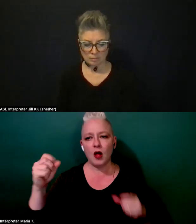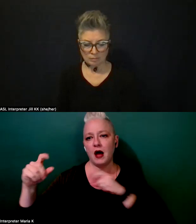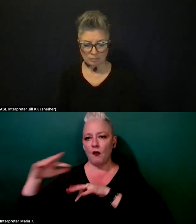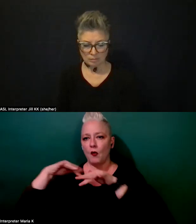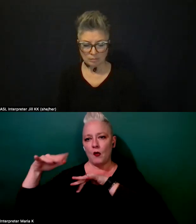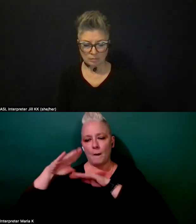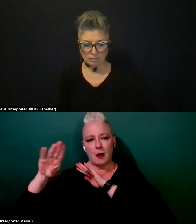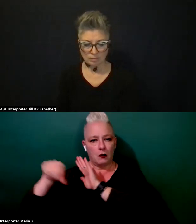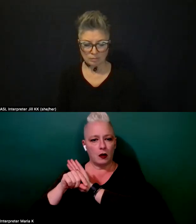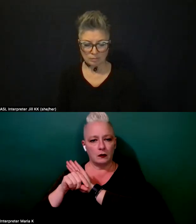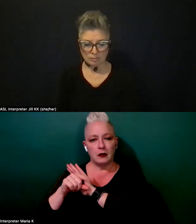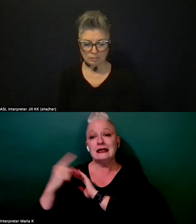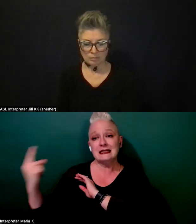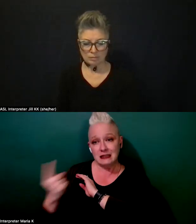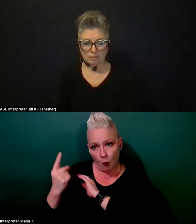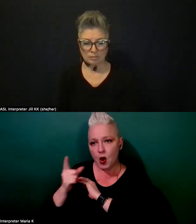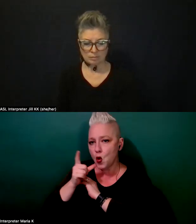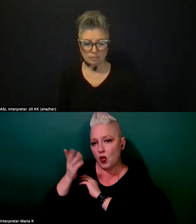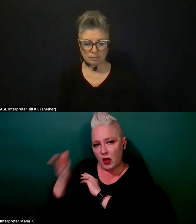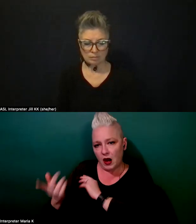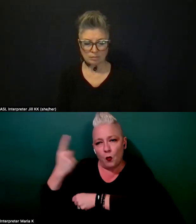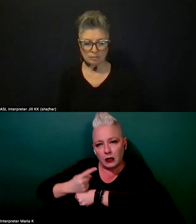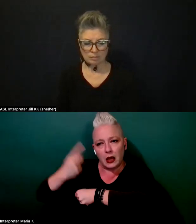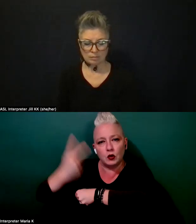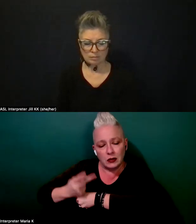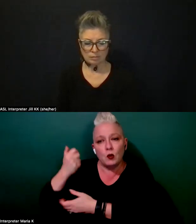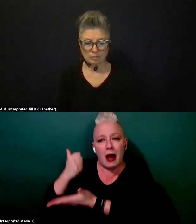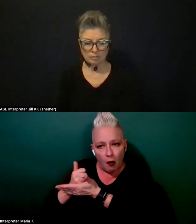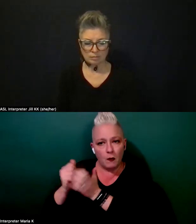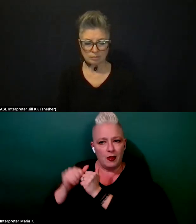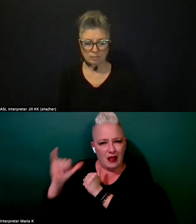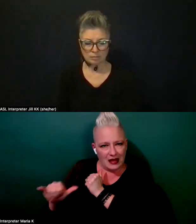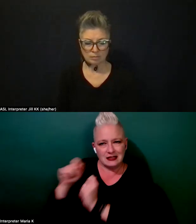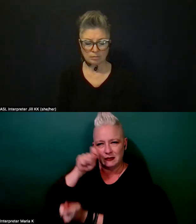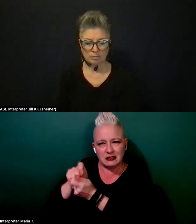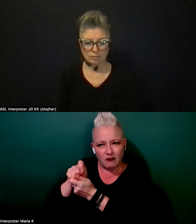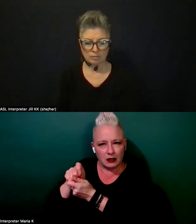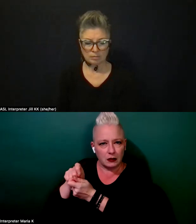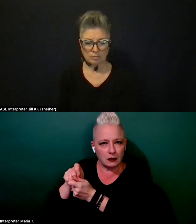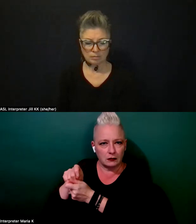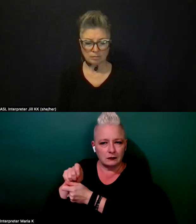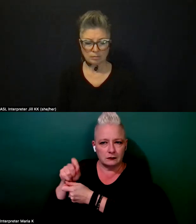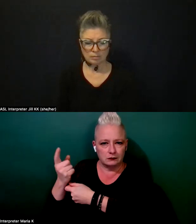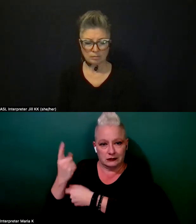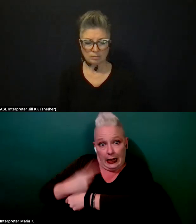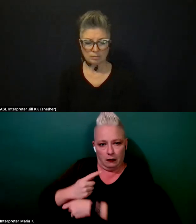bring in somebody just for that a day or two to help with that, but they're not on full time. Um, I work with some amazing people that have